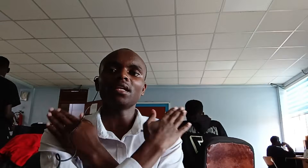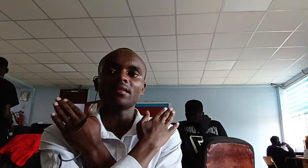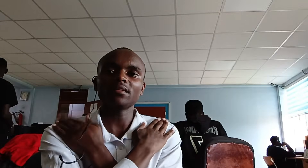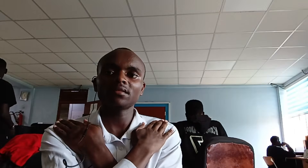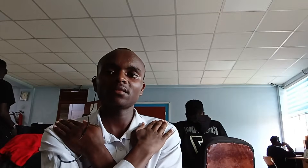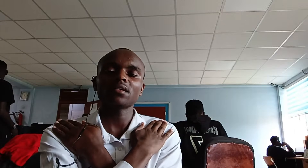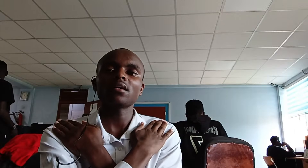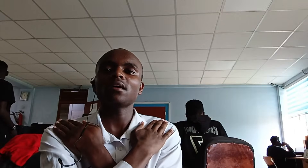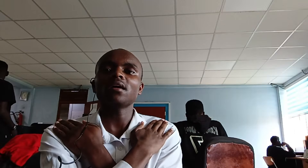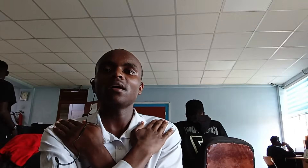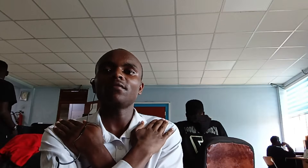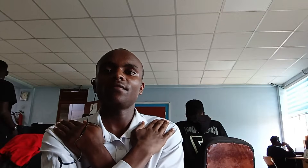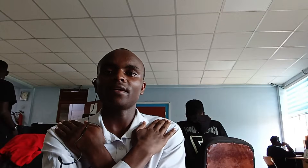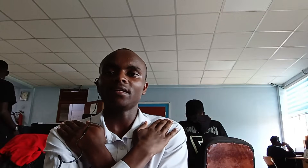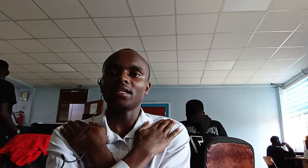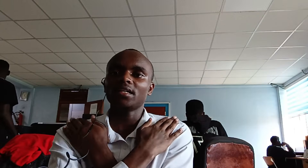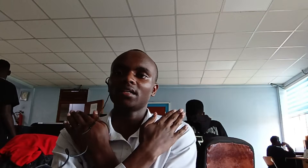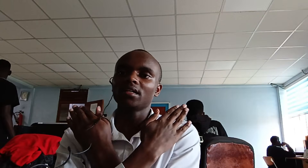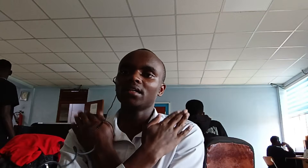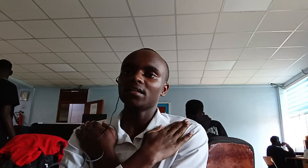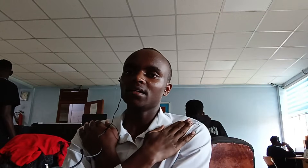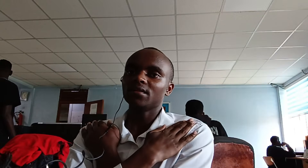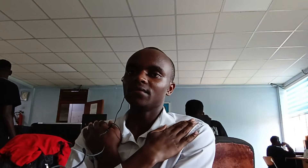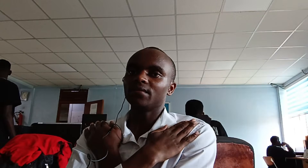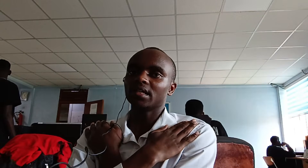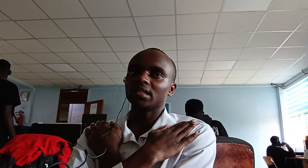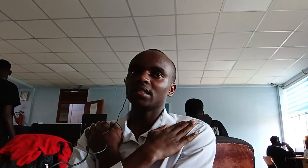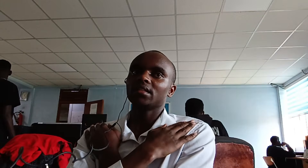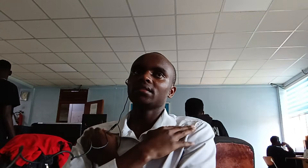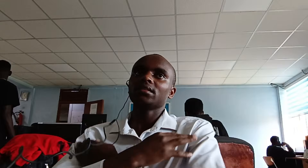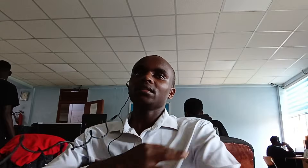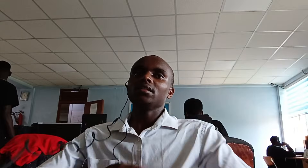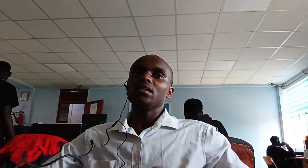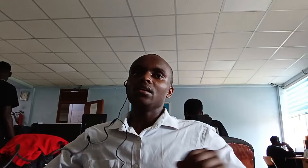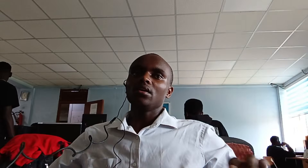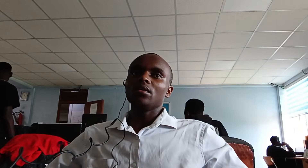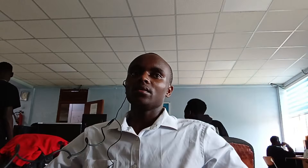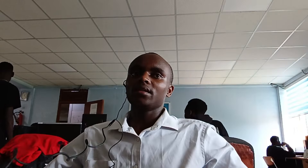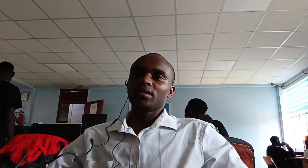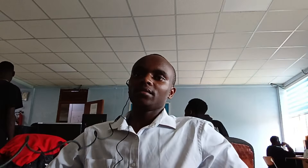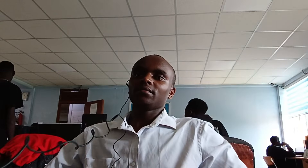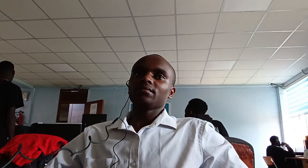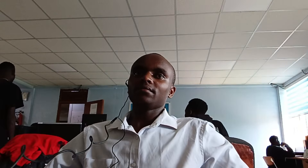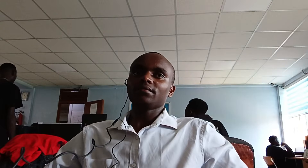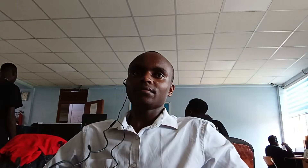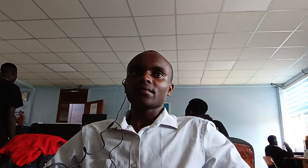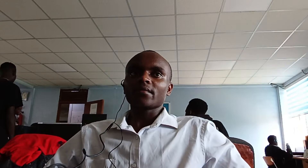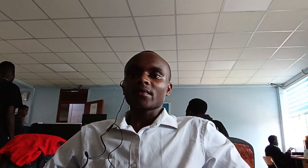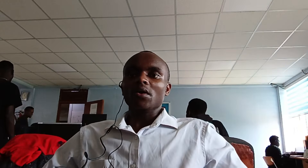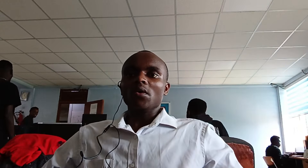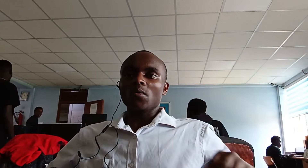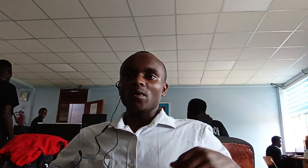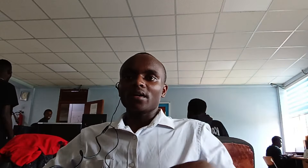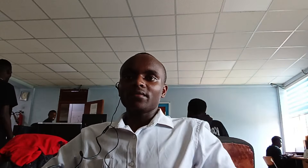this, friend, friend. Okay, we have the